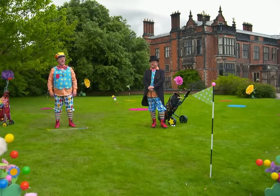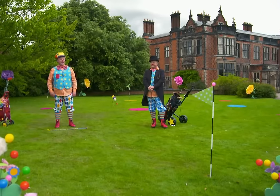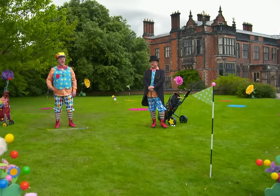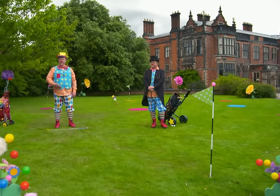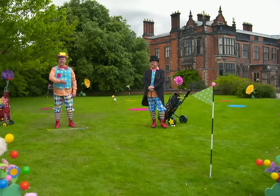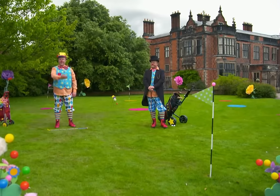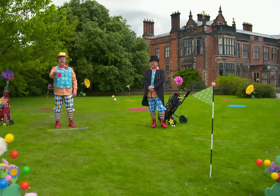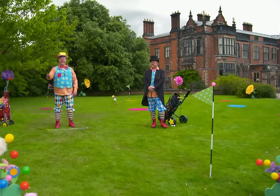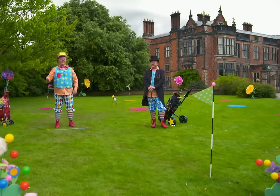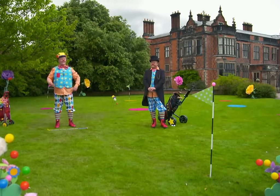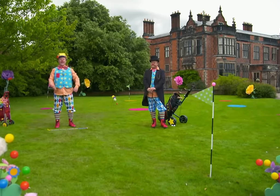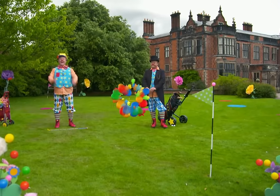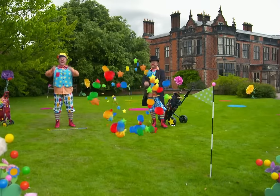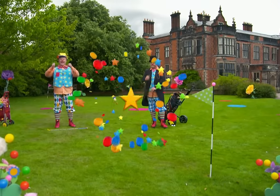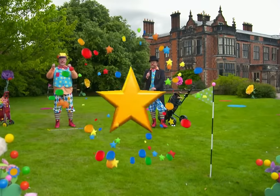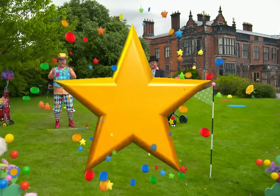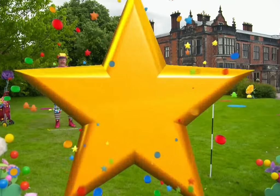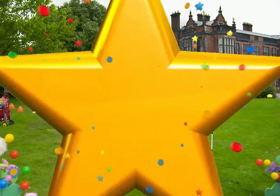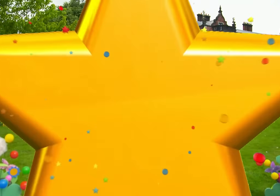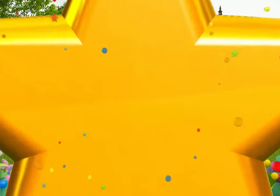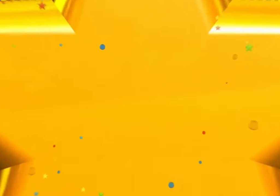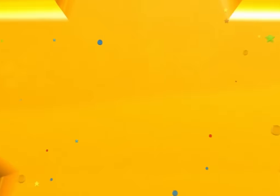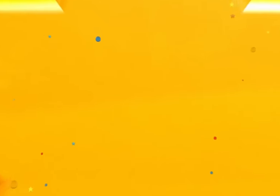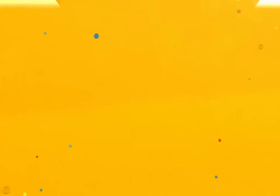think you're all shining stars.